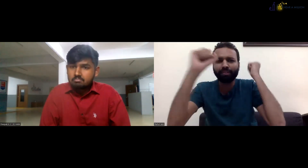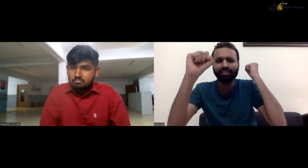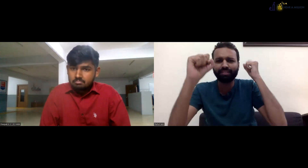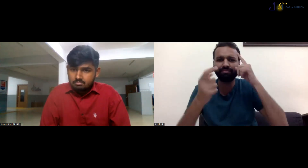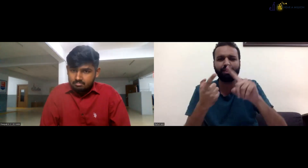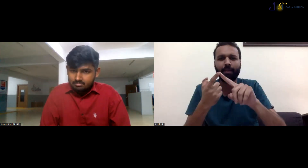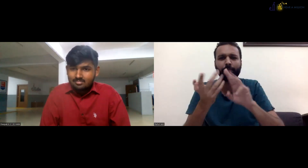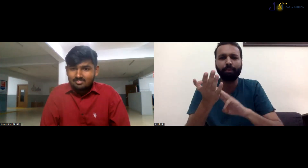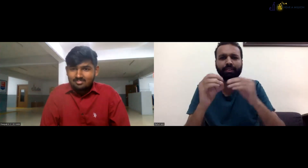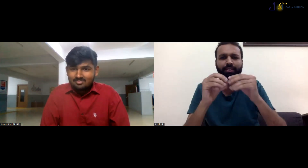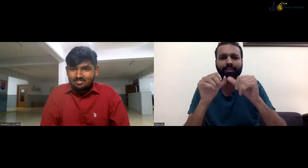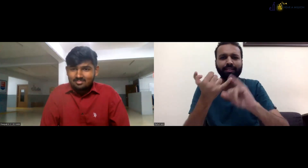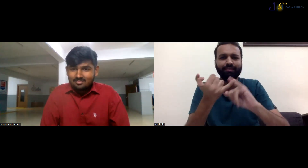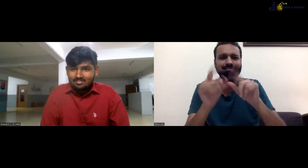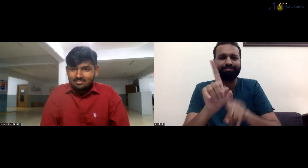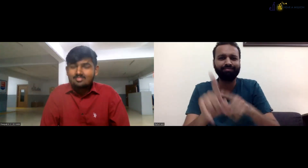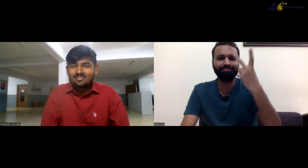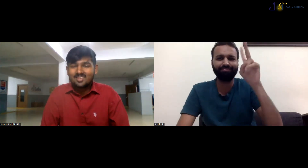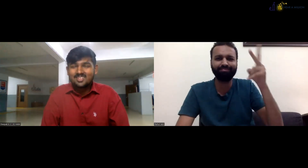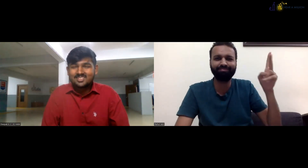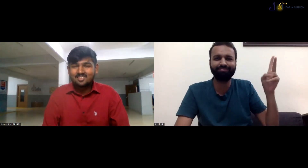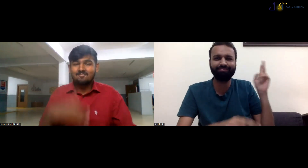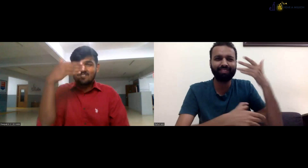actually a consultancy service, which is